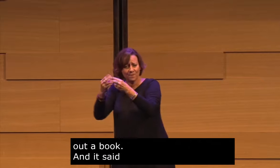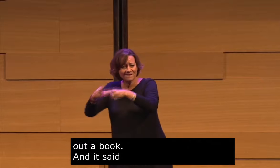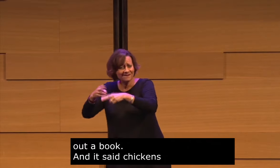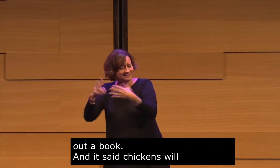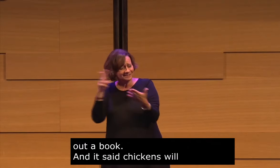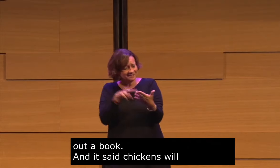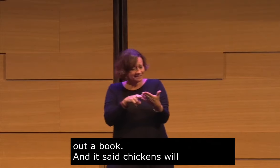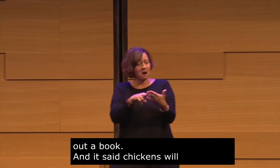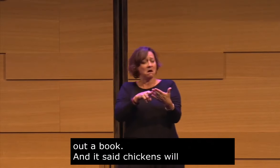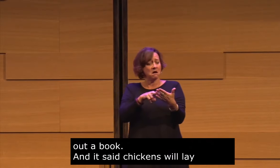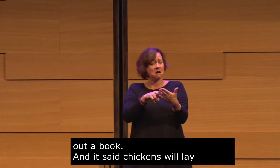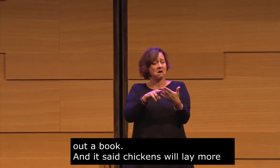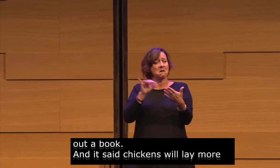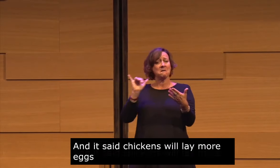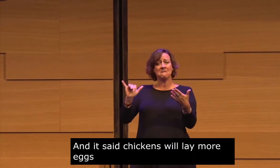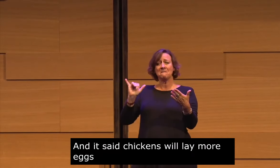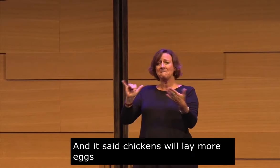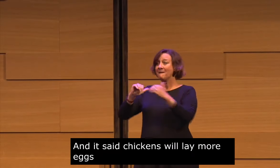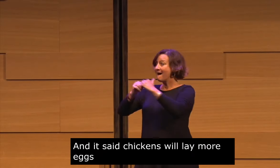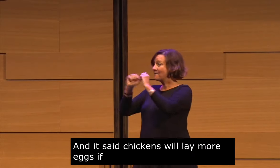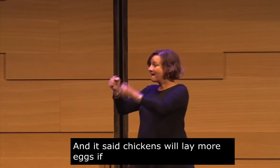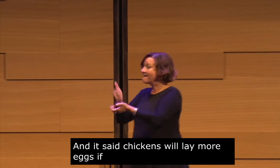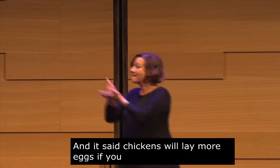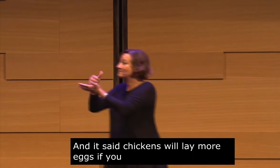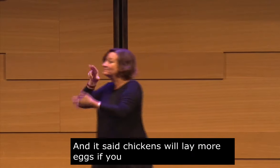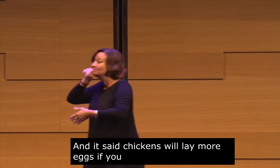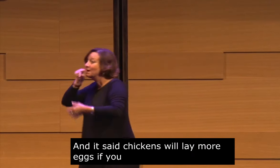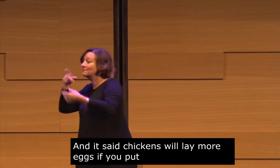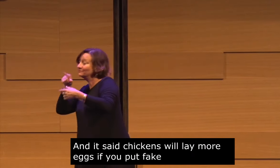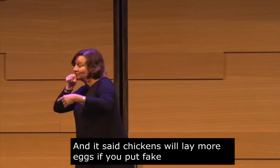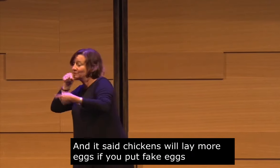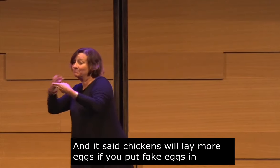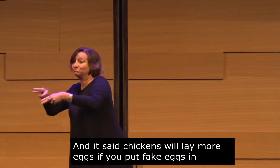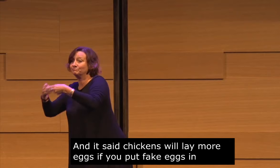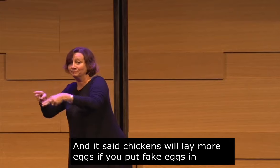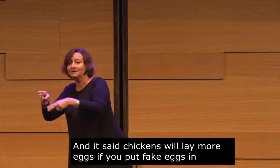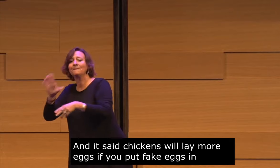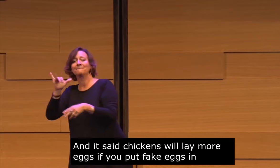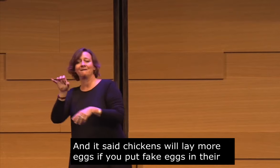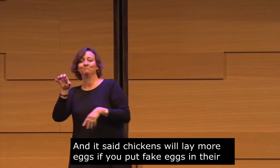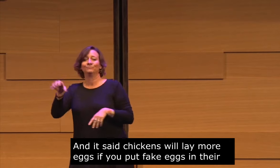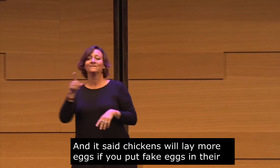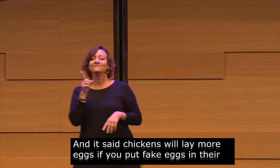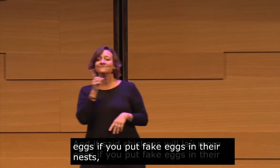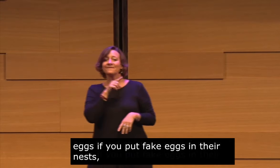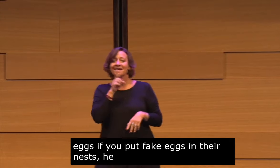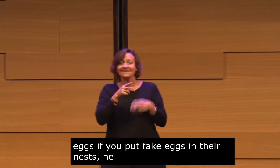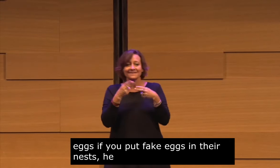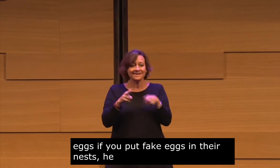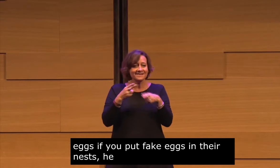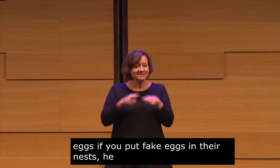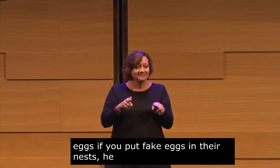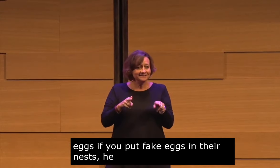And it said, chickens will lay more eggs if you put fake eggs in their nests, he read.